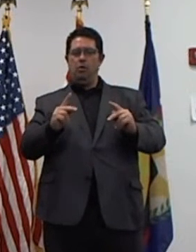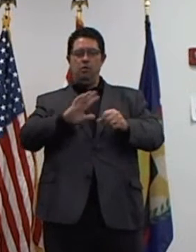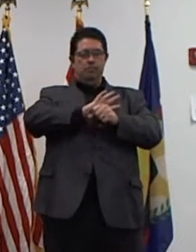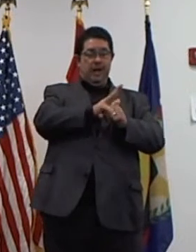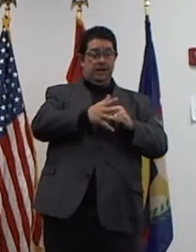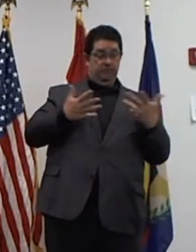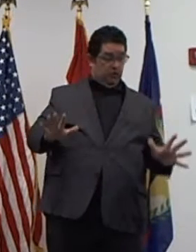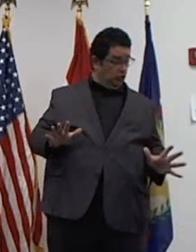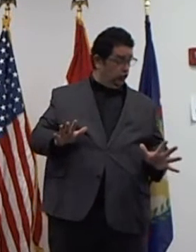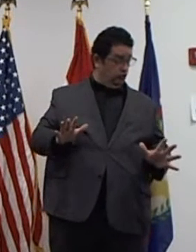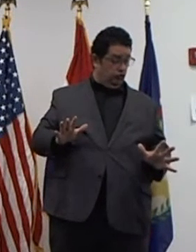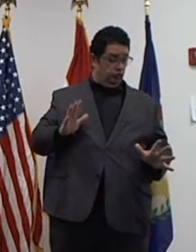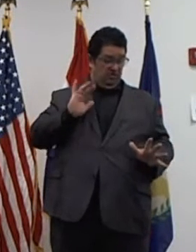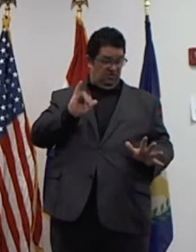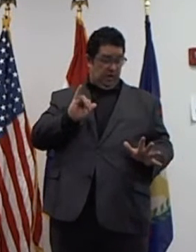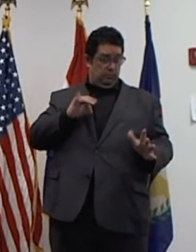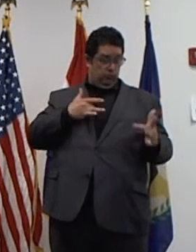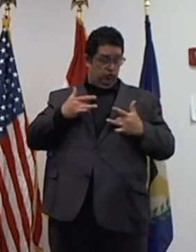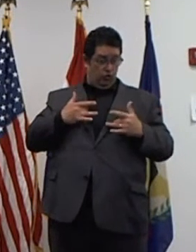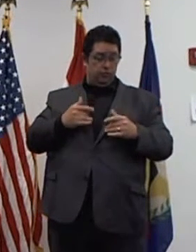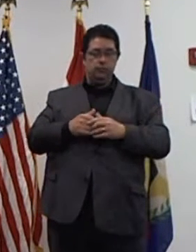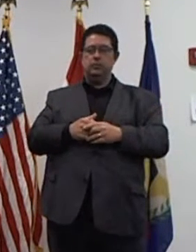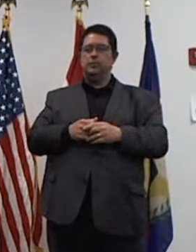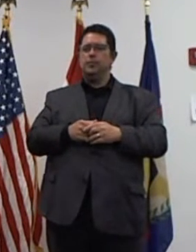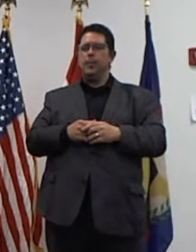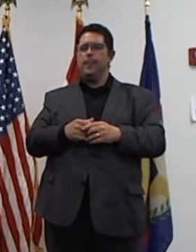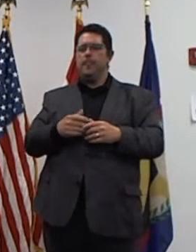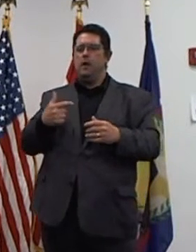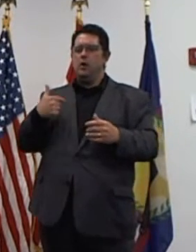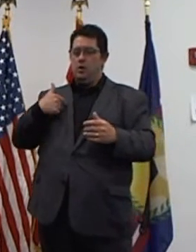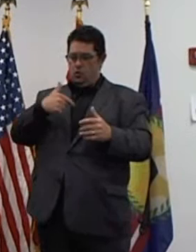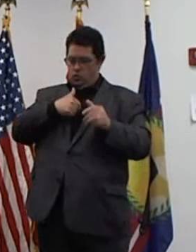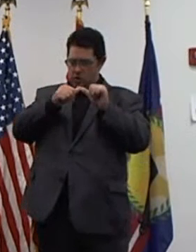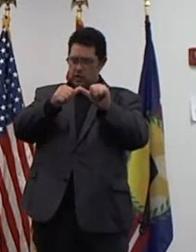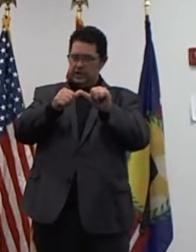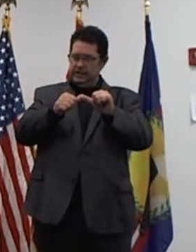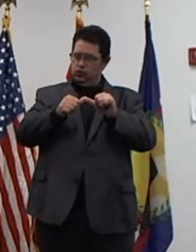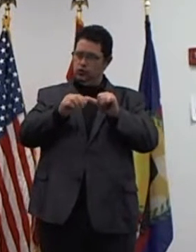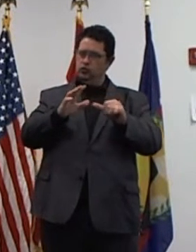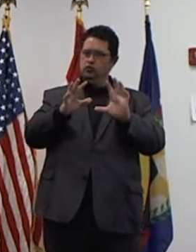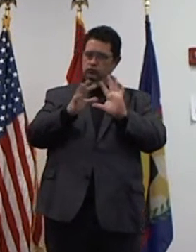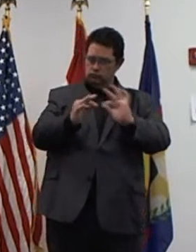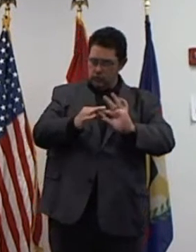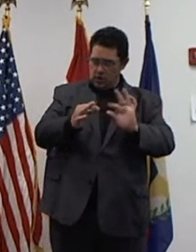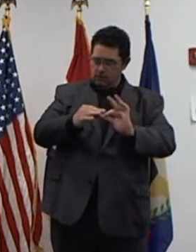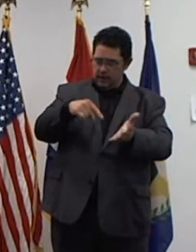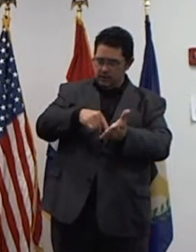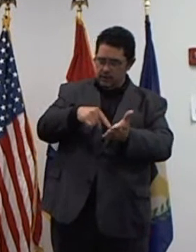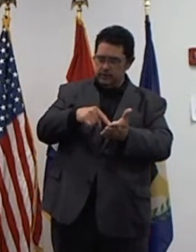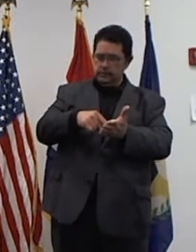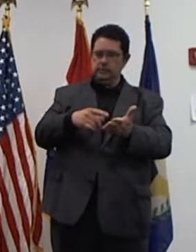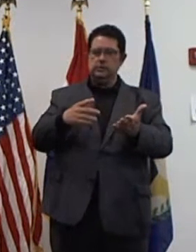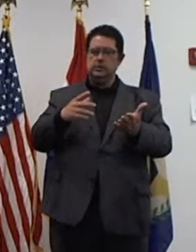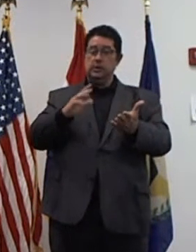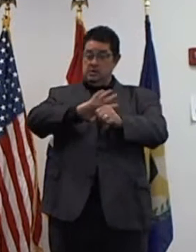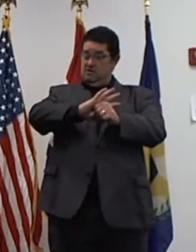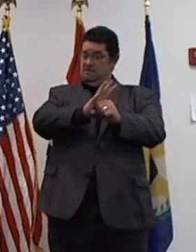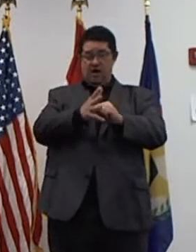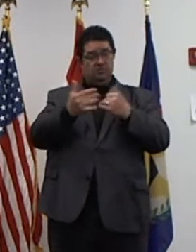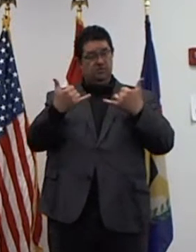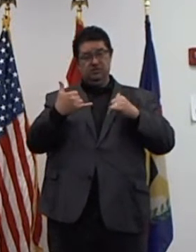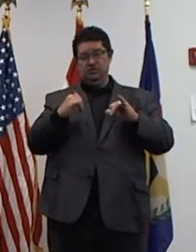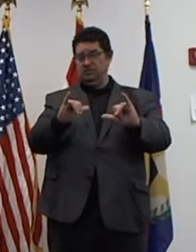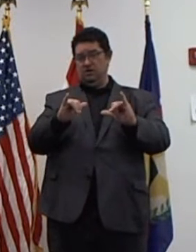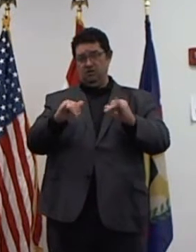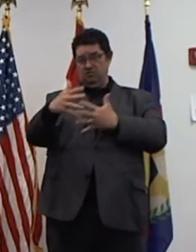over? And we will continue to talk about this and continue to message this, that this virus is still very much in